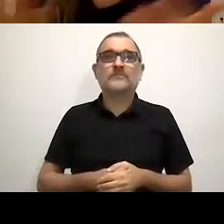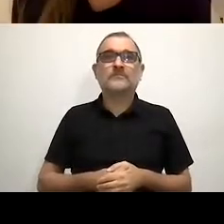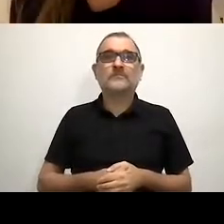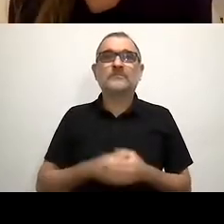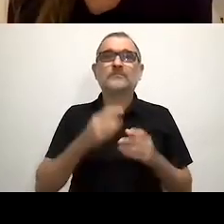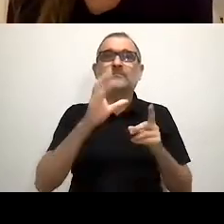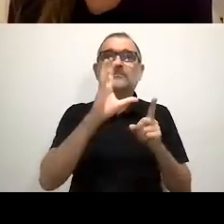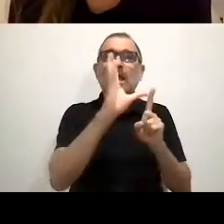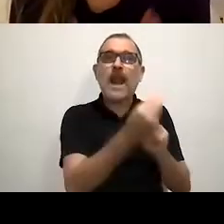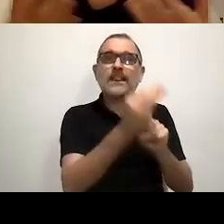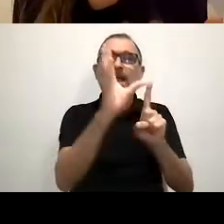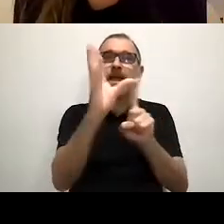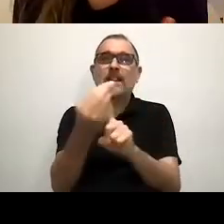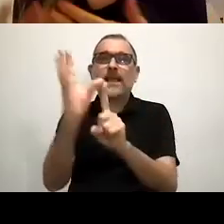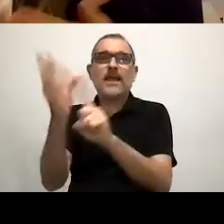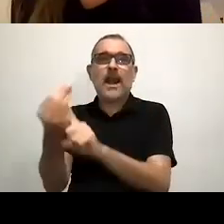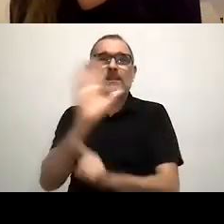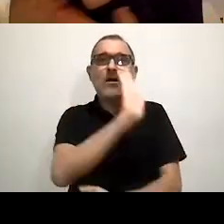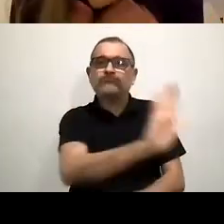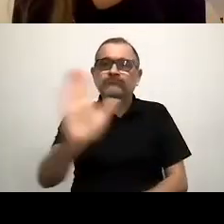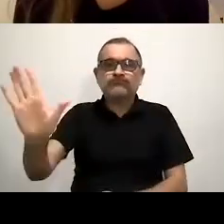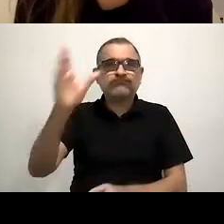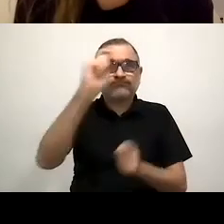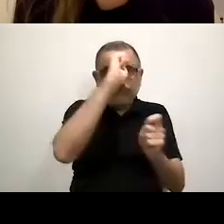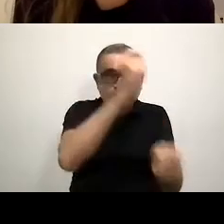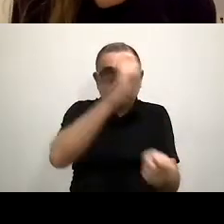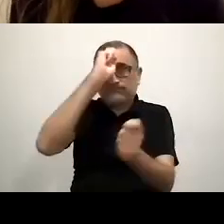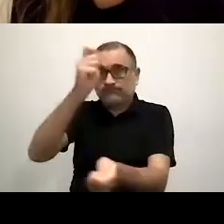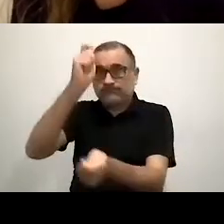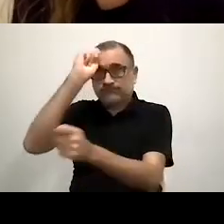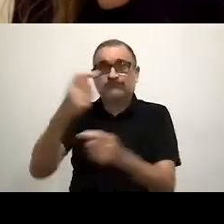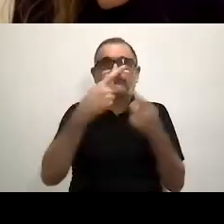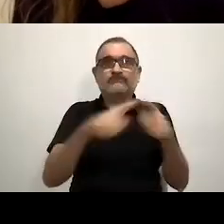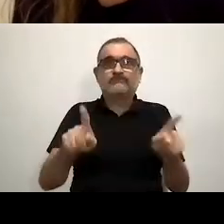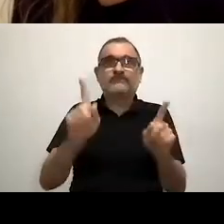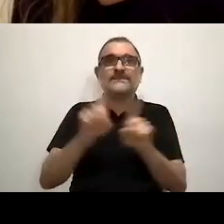the interpretation is clear, that it's appropriate for the language, for the culture.